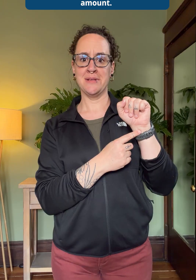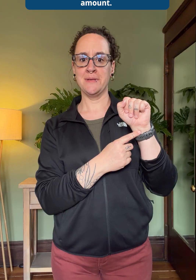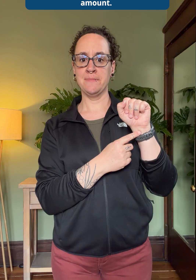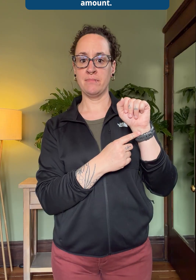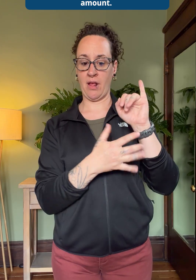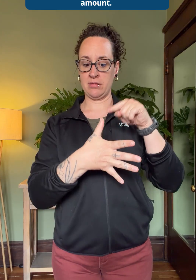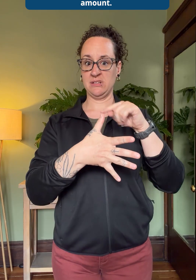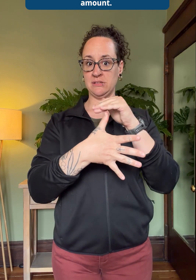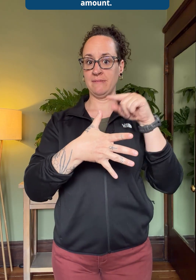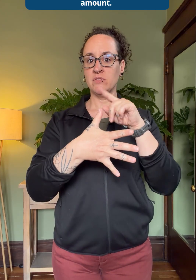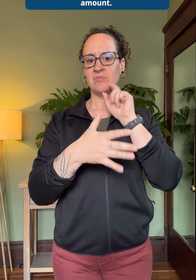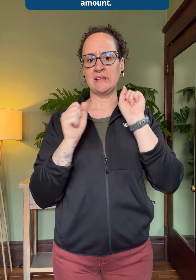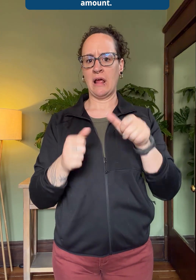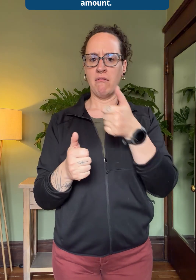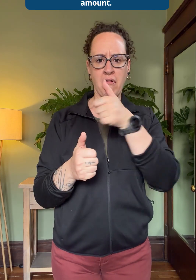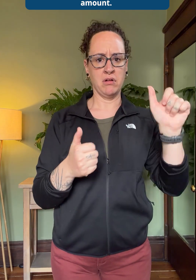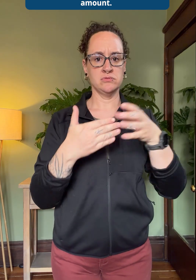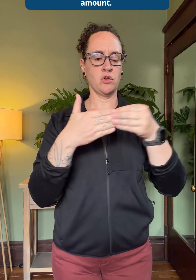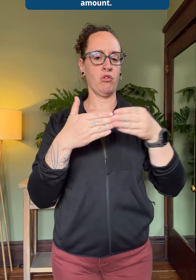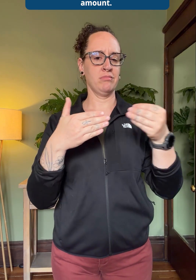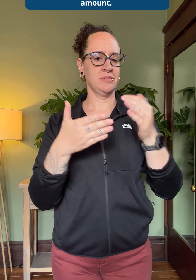Claims at this level can be any dollar amount.